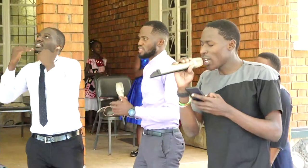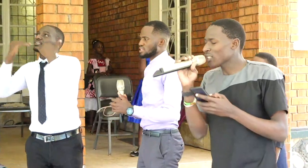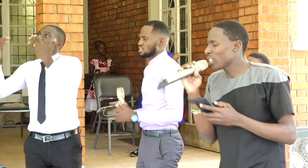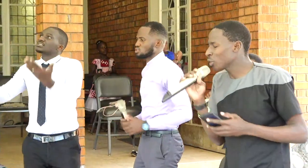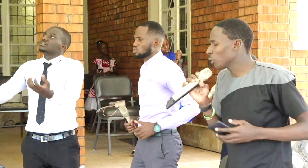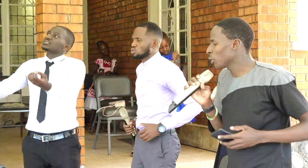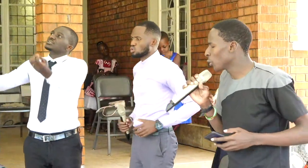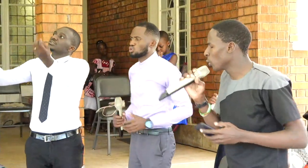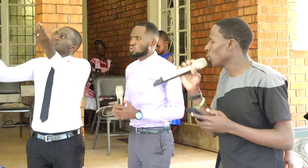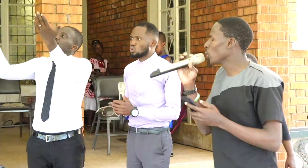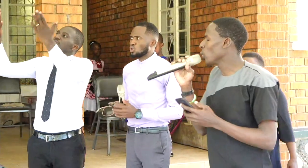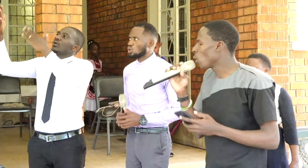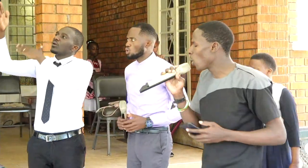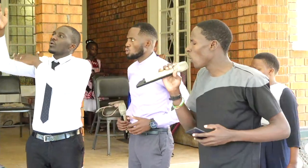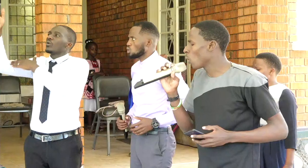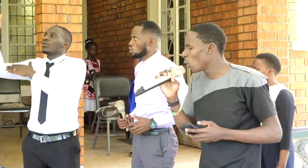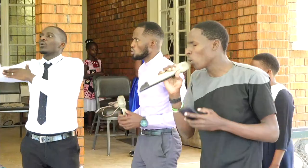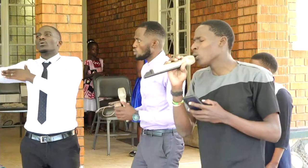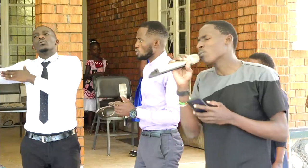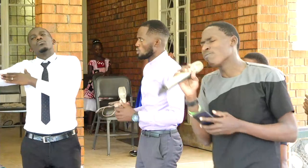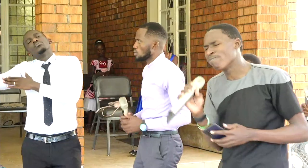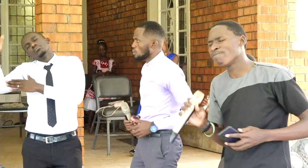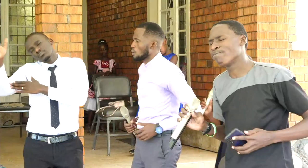Praise and thanks unto you,